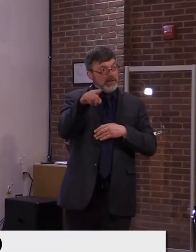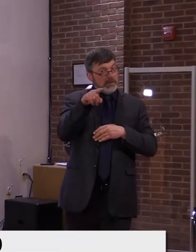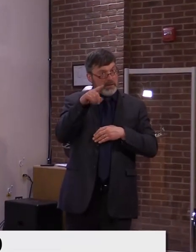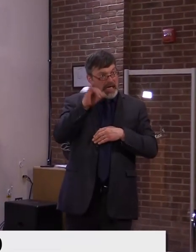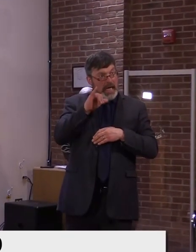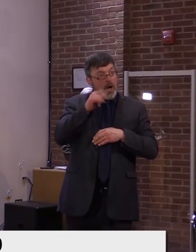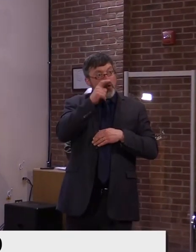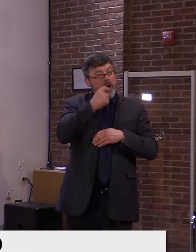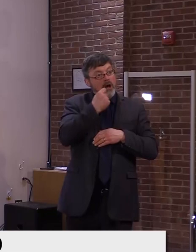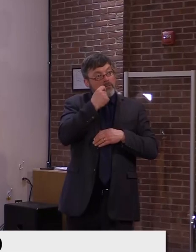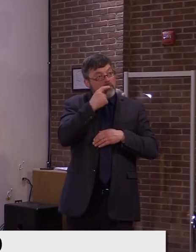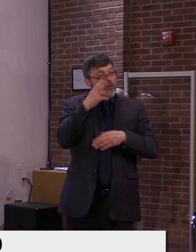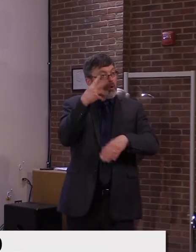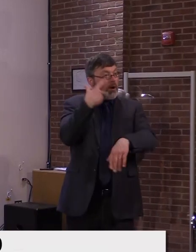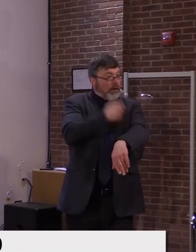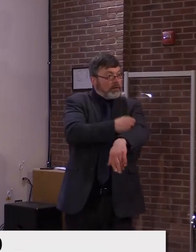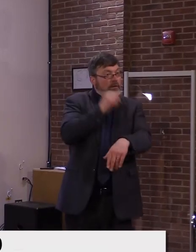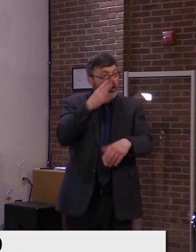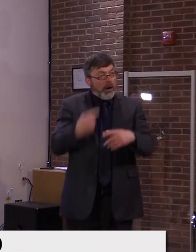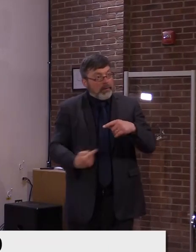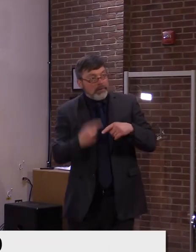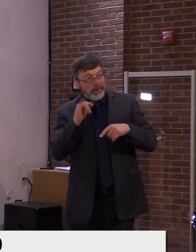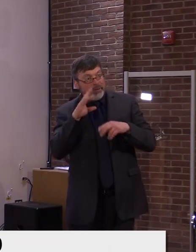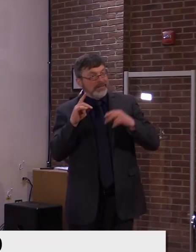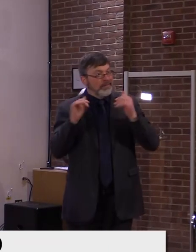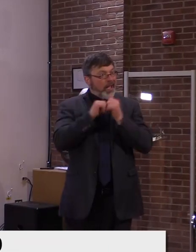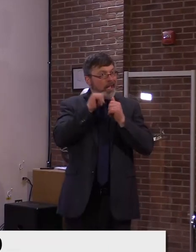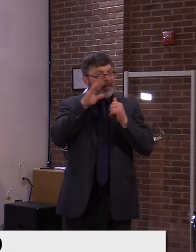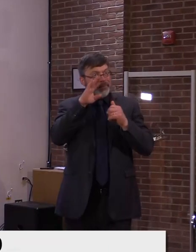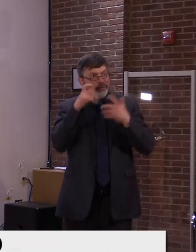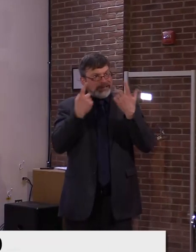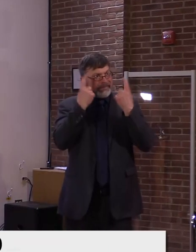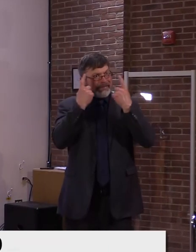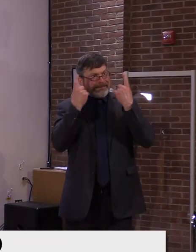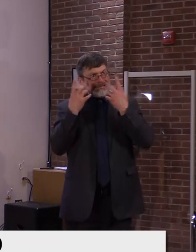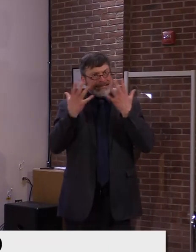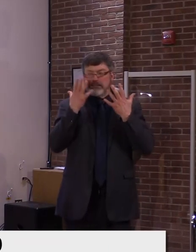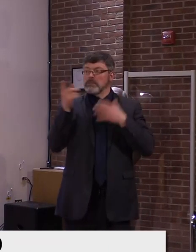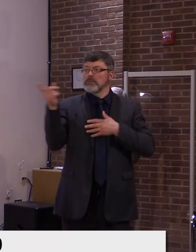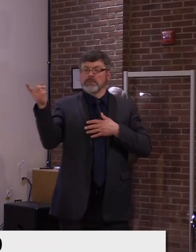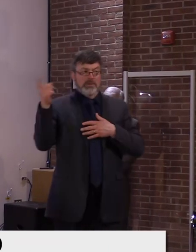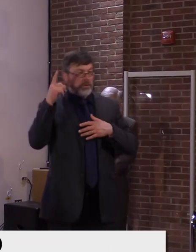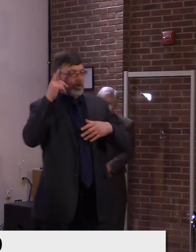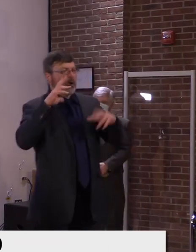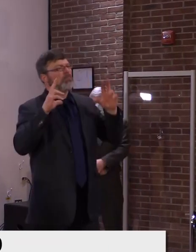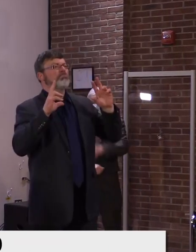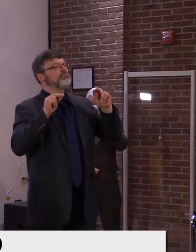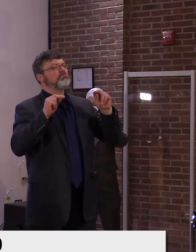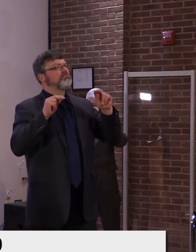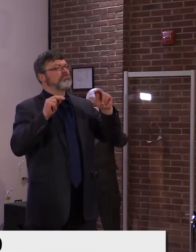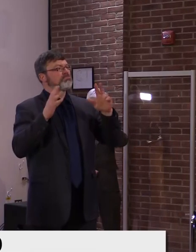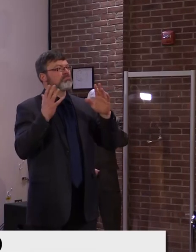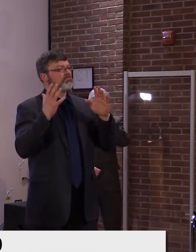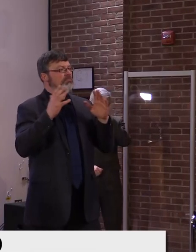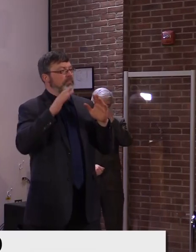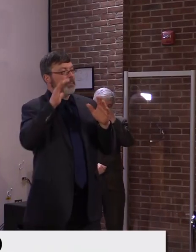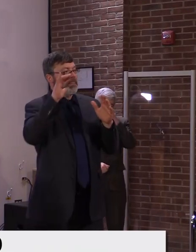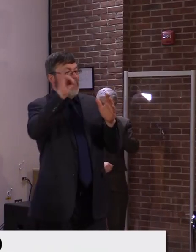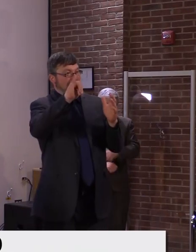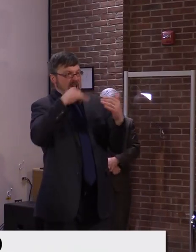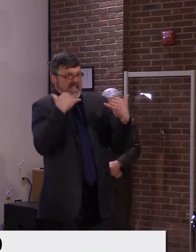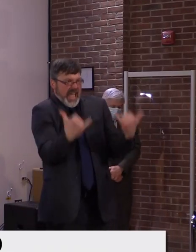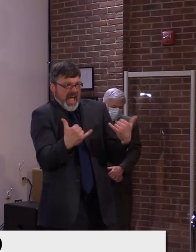So those are the kinds of relationships that are being worked on right now with this ACIP group to make sure that they understand